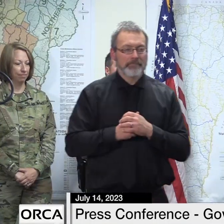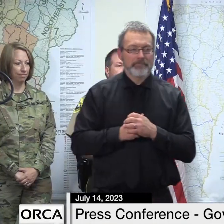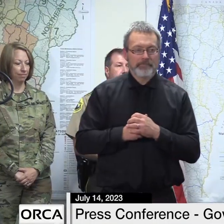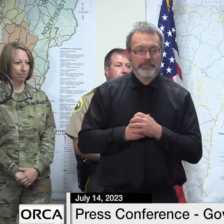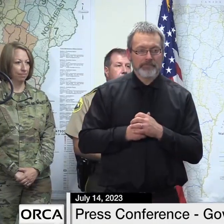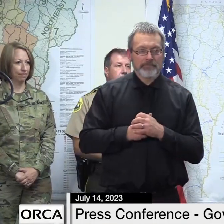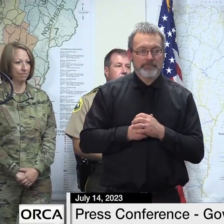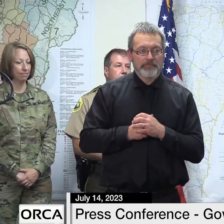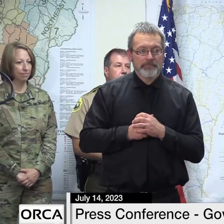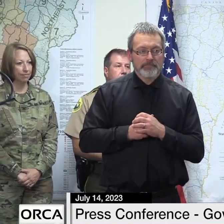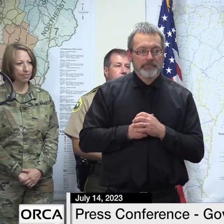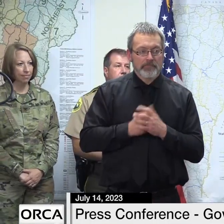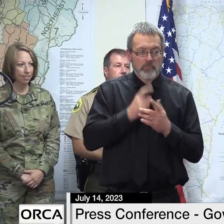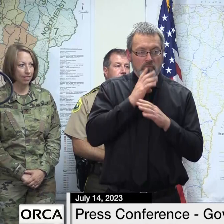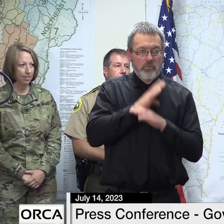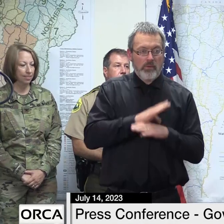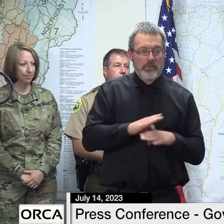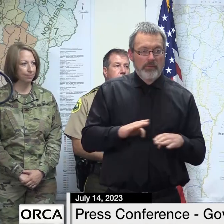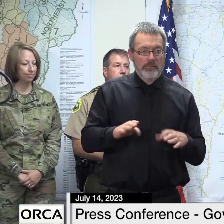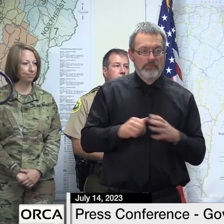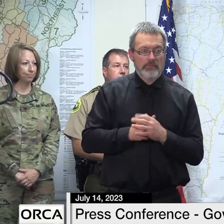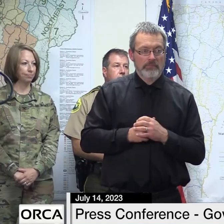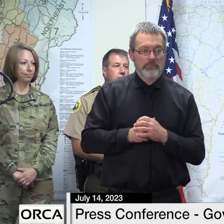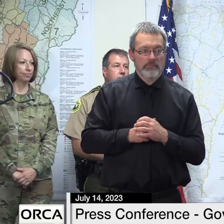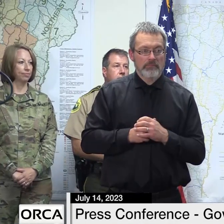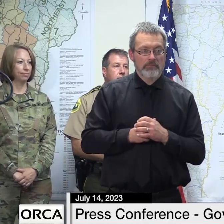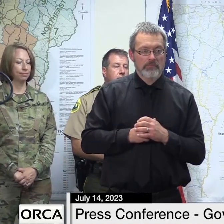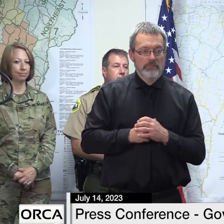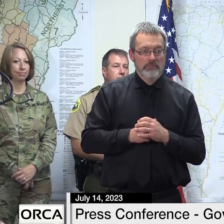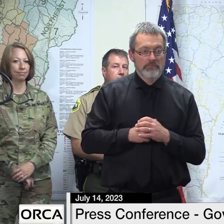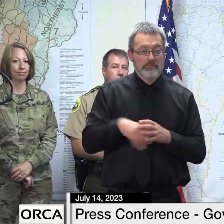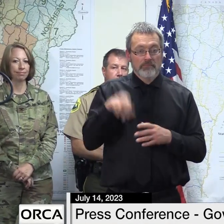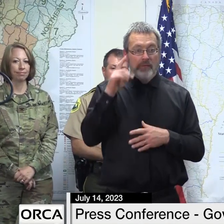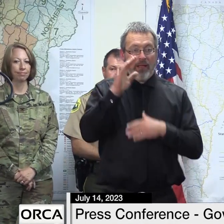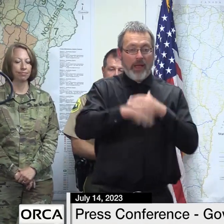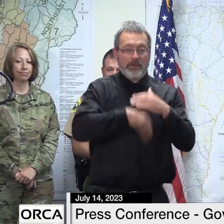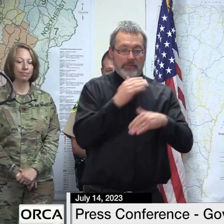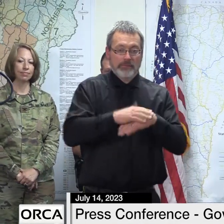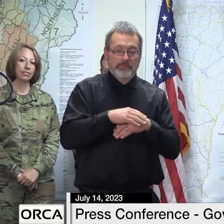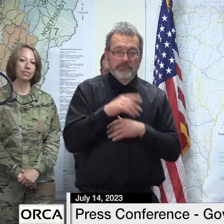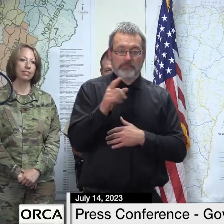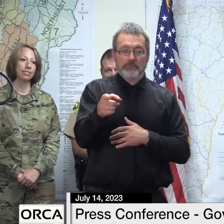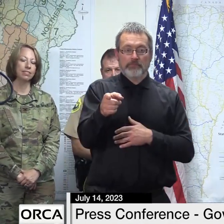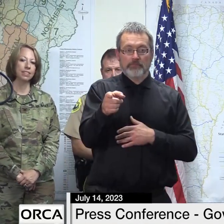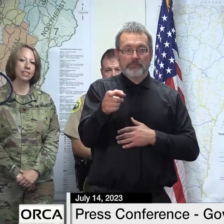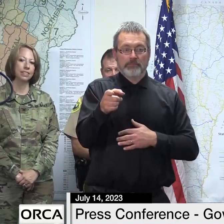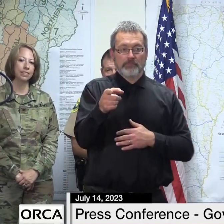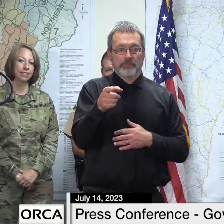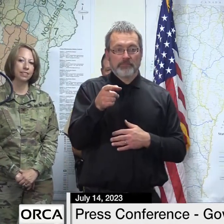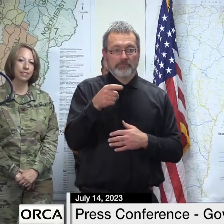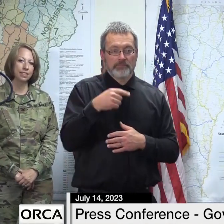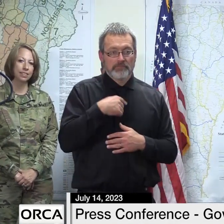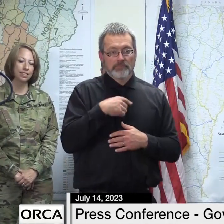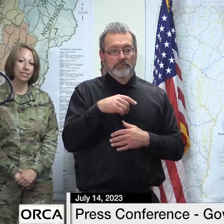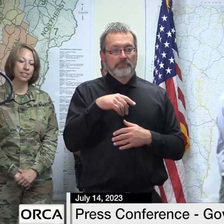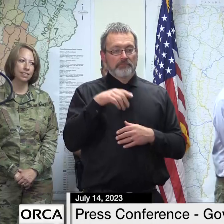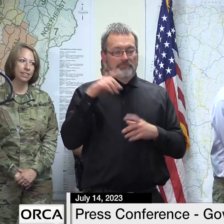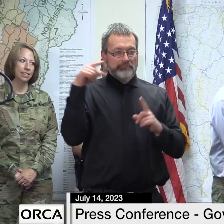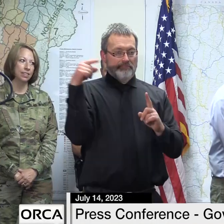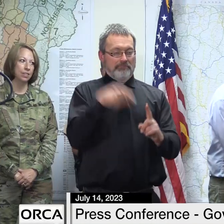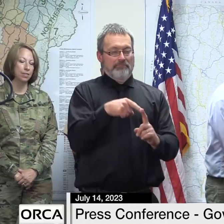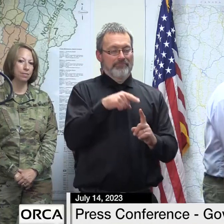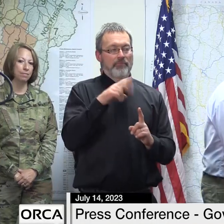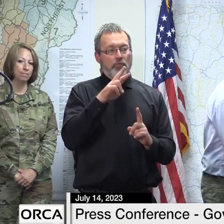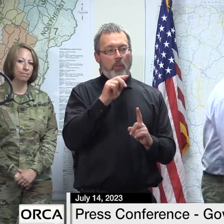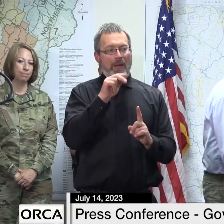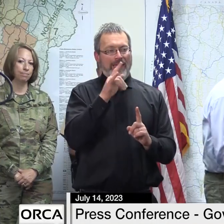Jeb? The winds coming today. All right, we'll go back to the are there any particular areas? Question about hag. Do you know